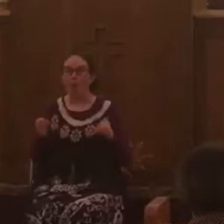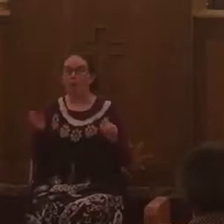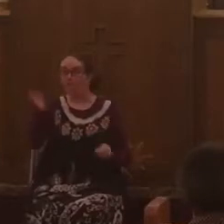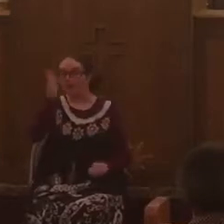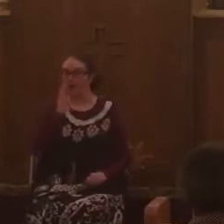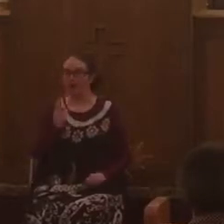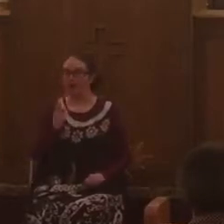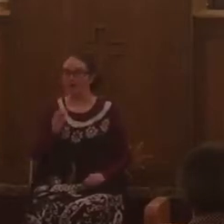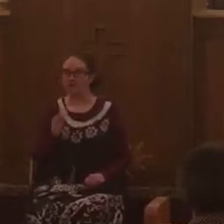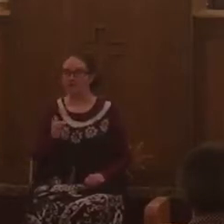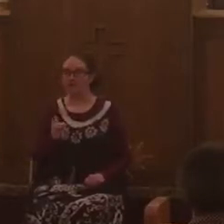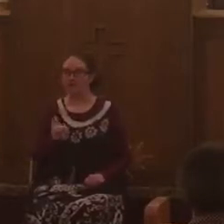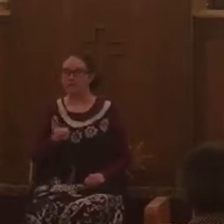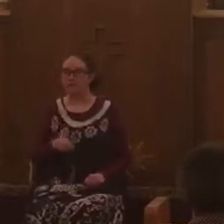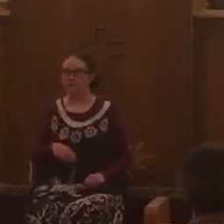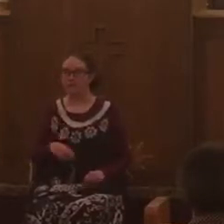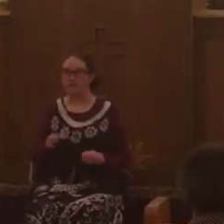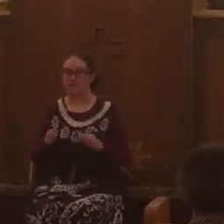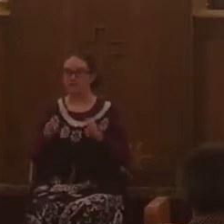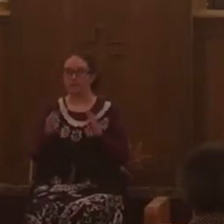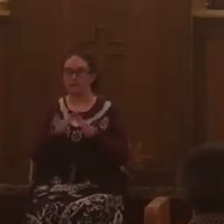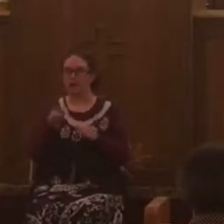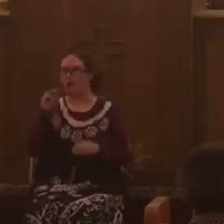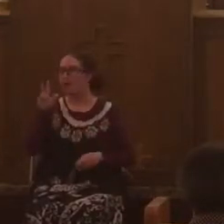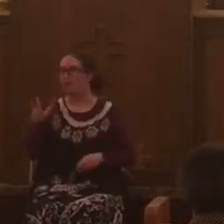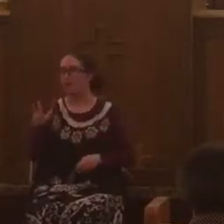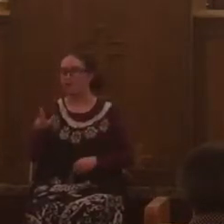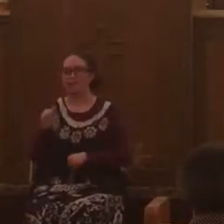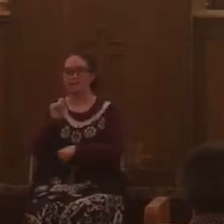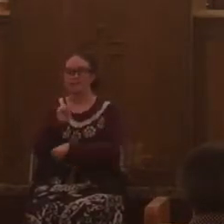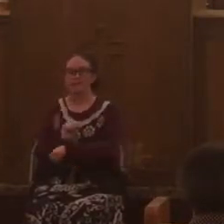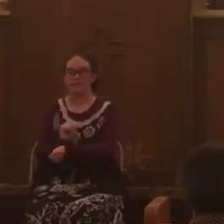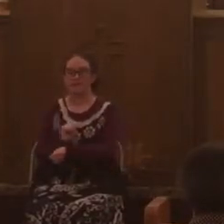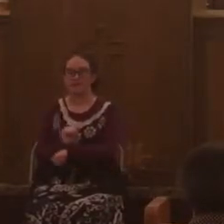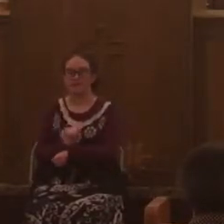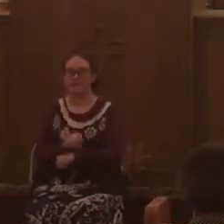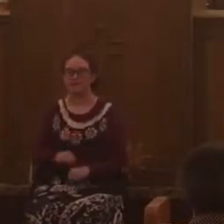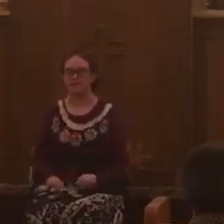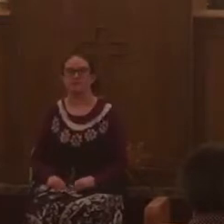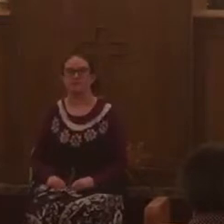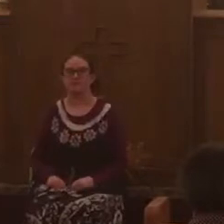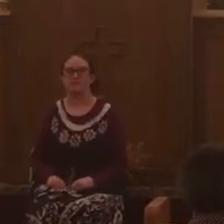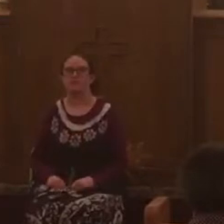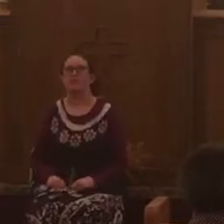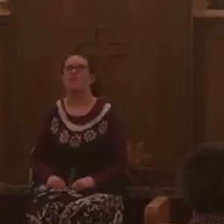And they're standing here conversing with Jesus. Now, you got to understand, these three